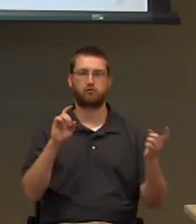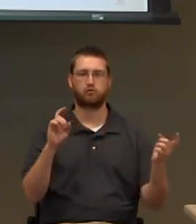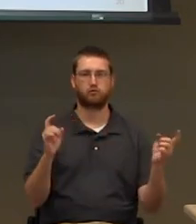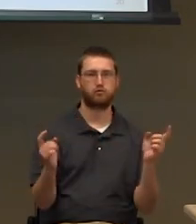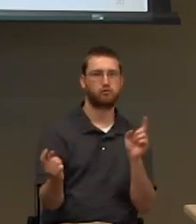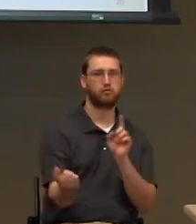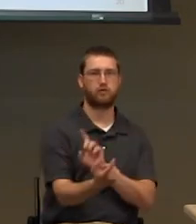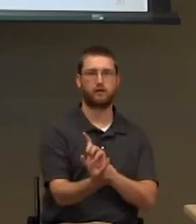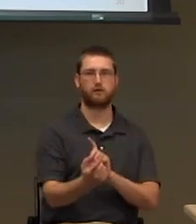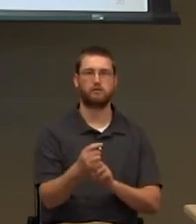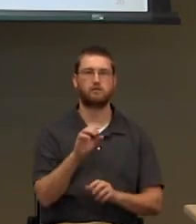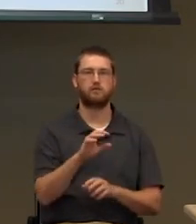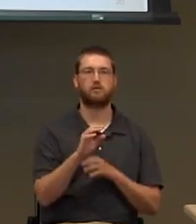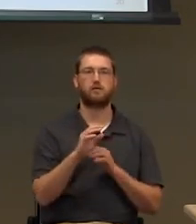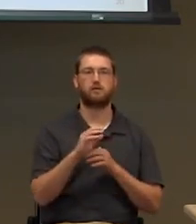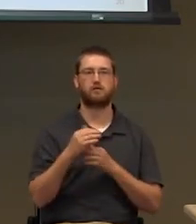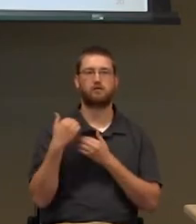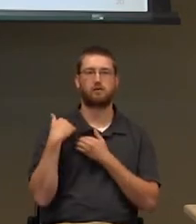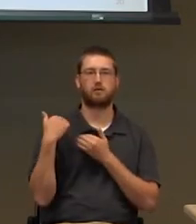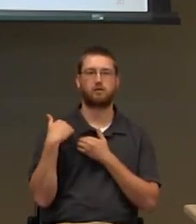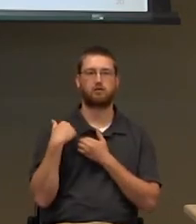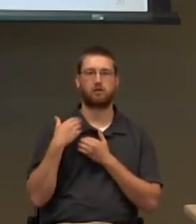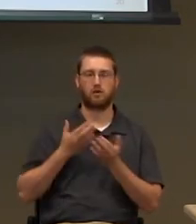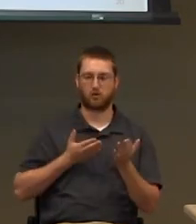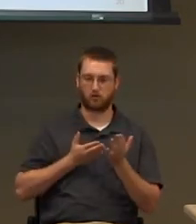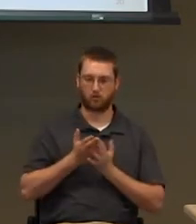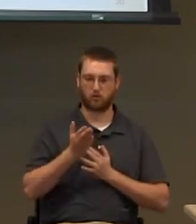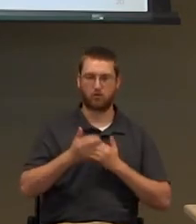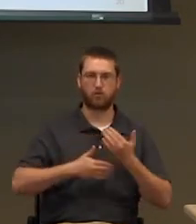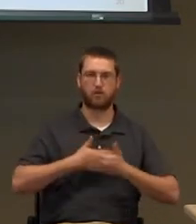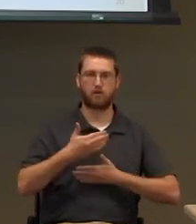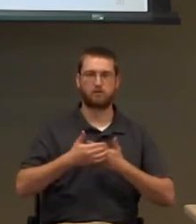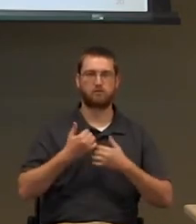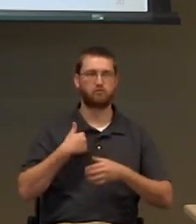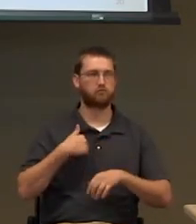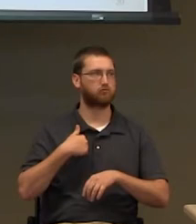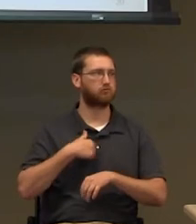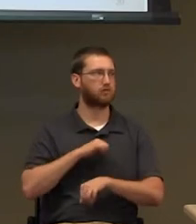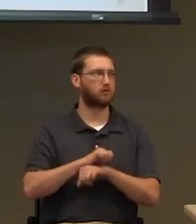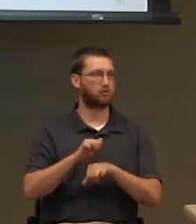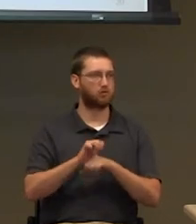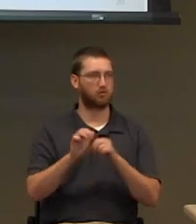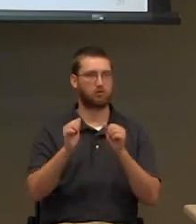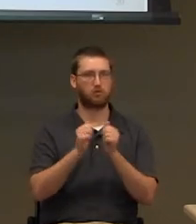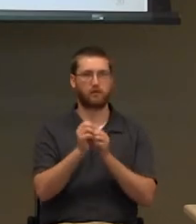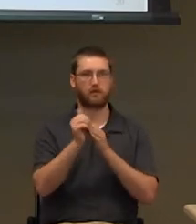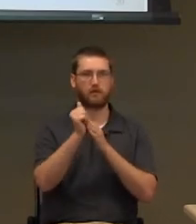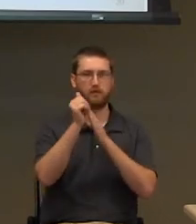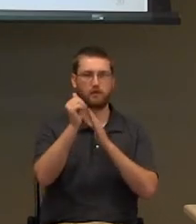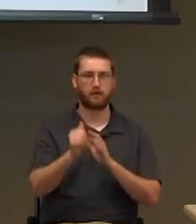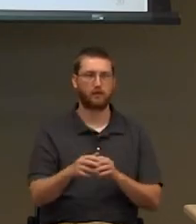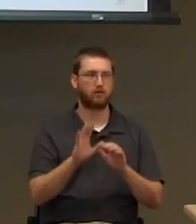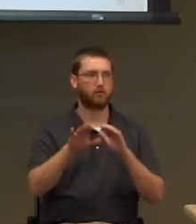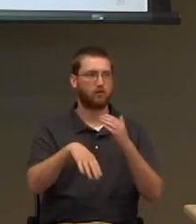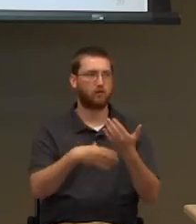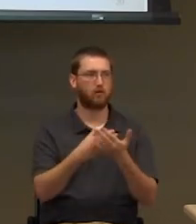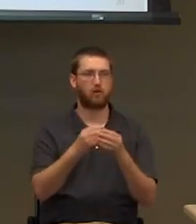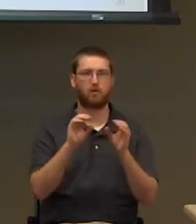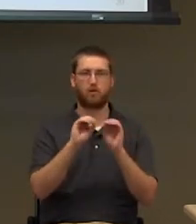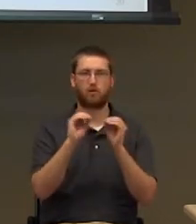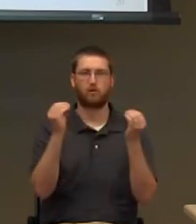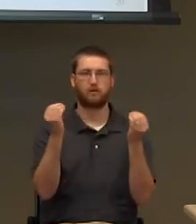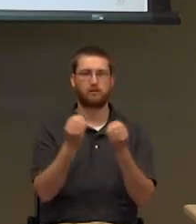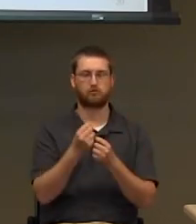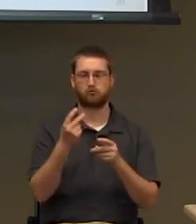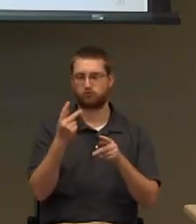And through this process, I have been working with leaders of all these different organizations to